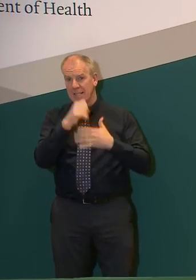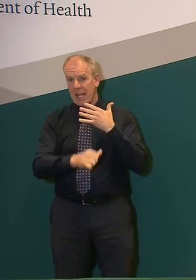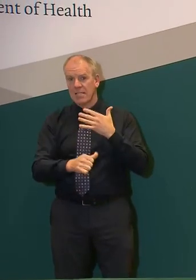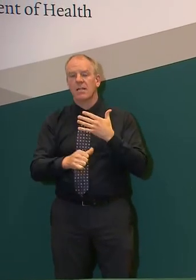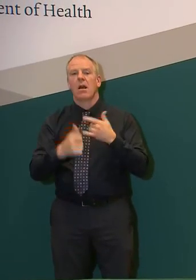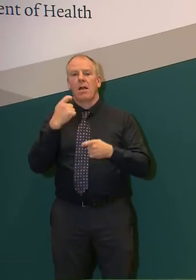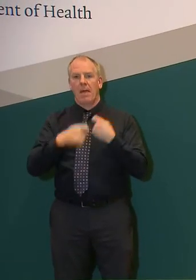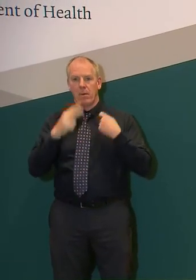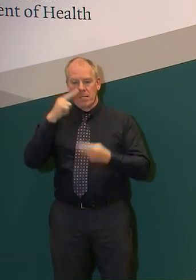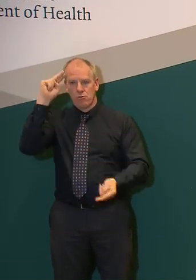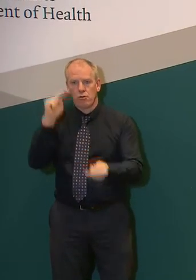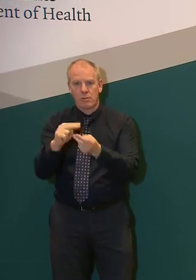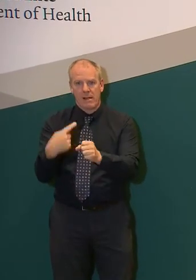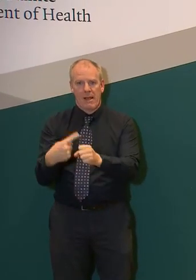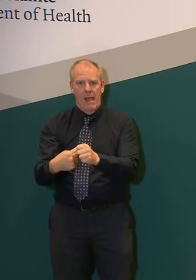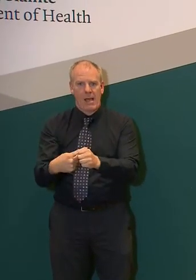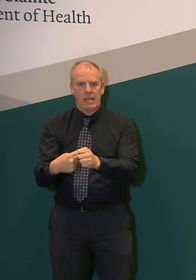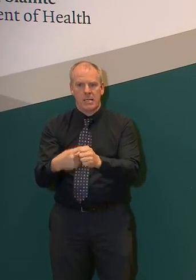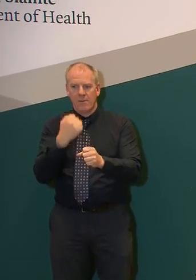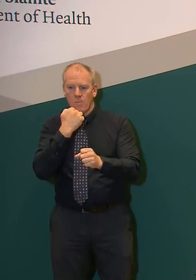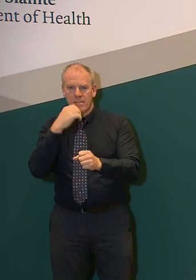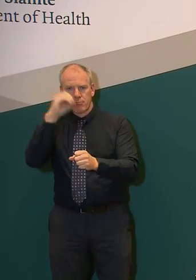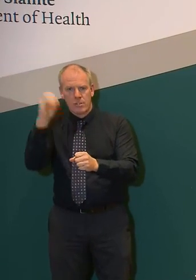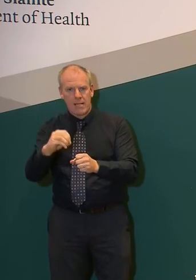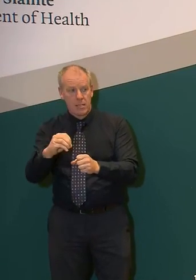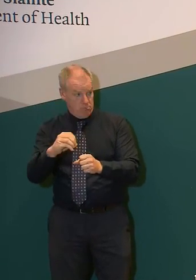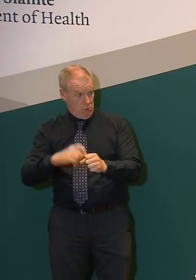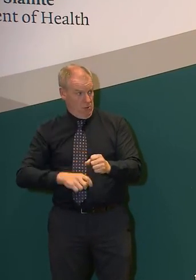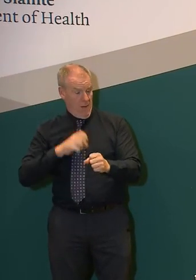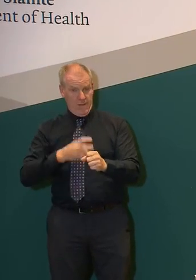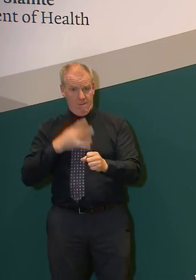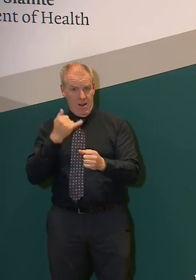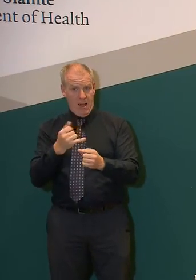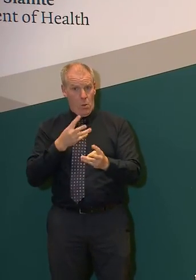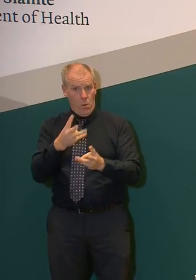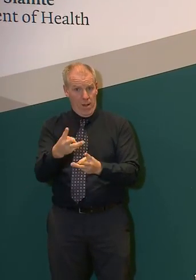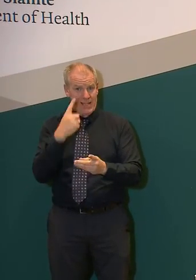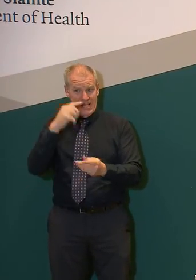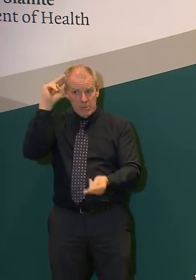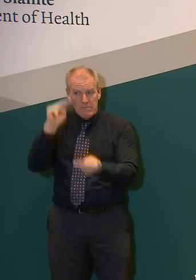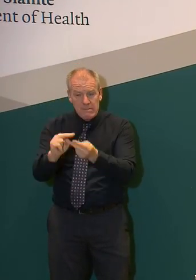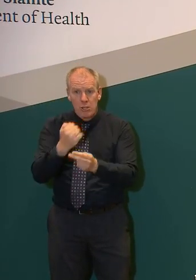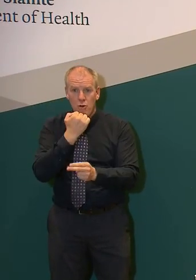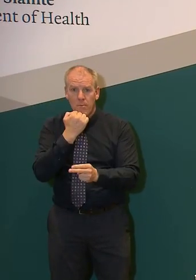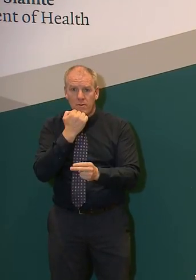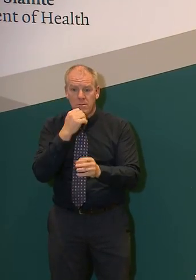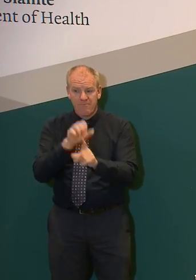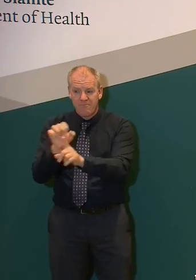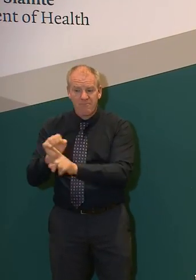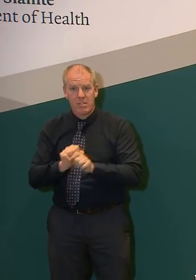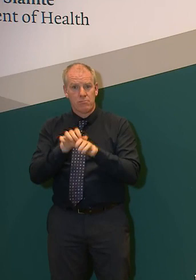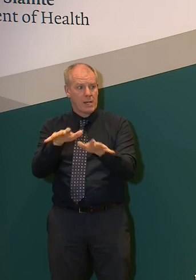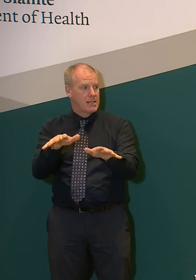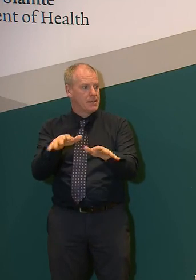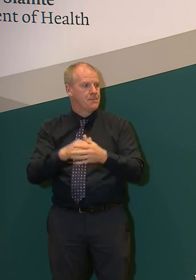the measures that have been put in place. How confident are you that we will see a significant decrease in numbers? So I actually